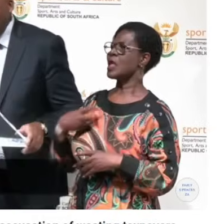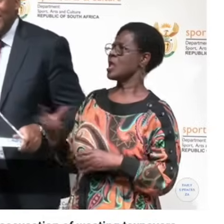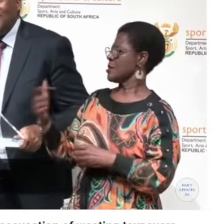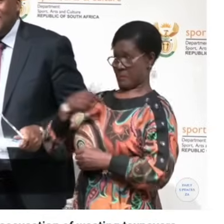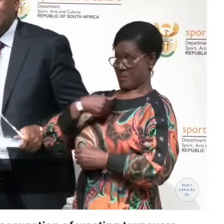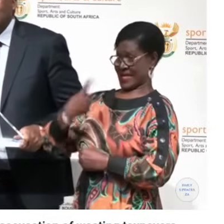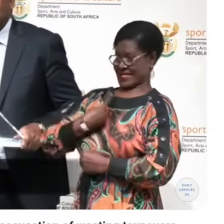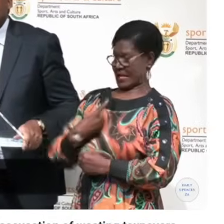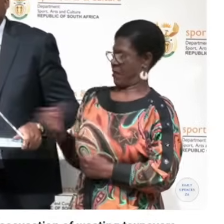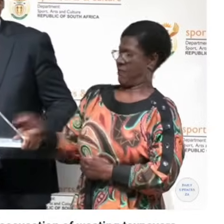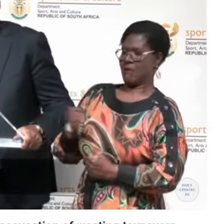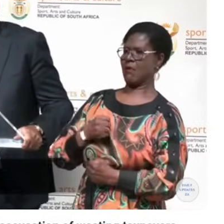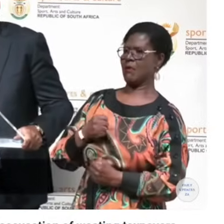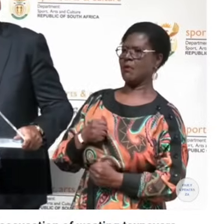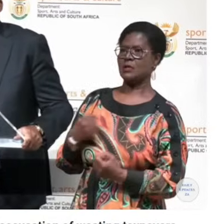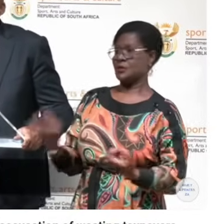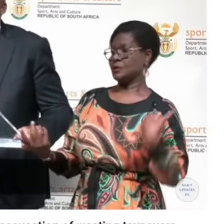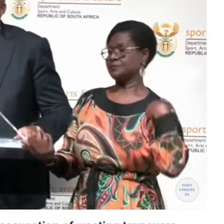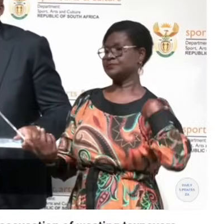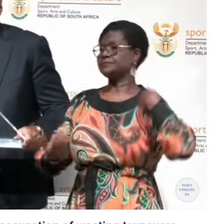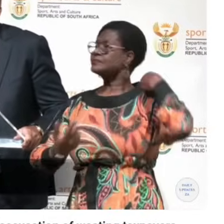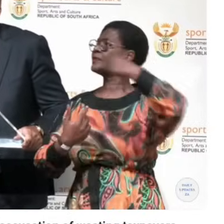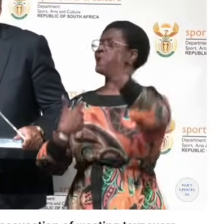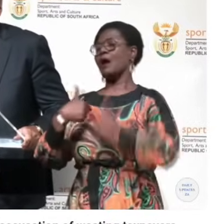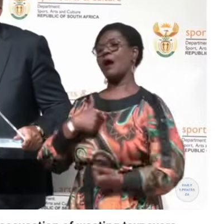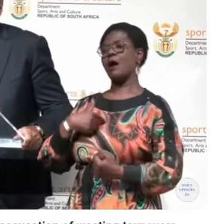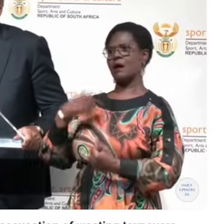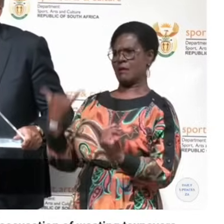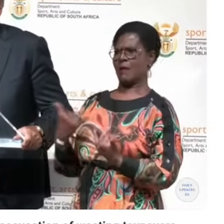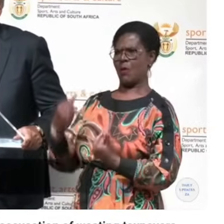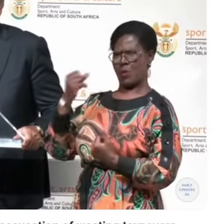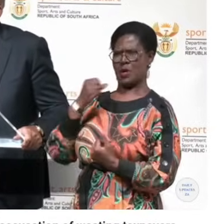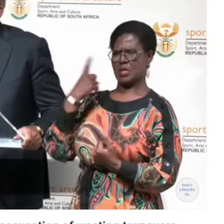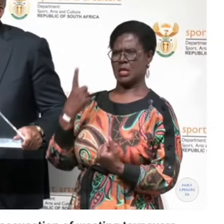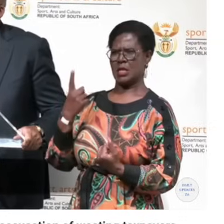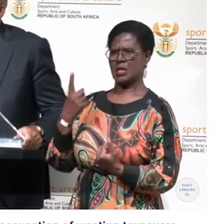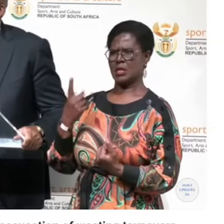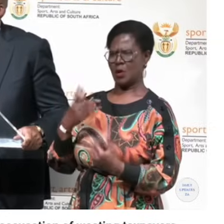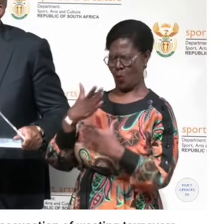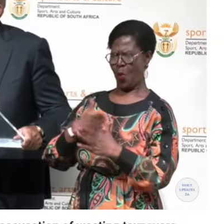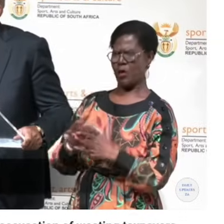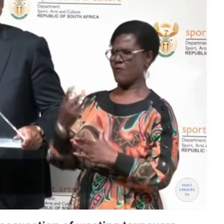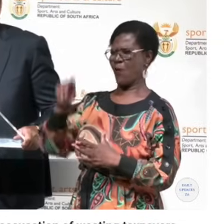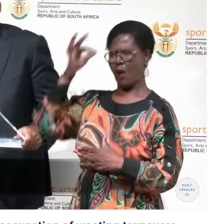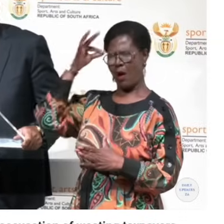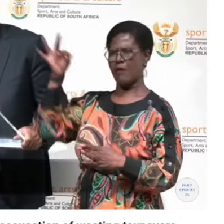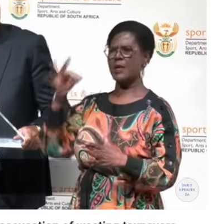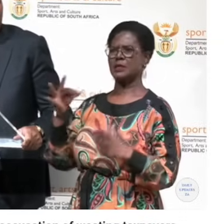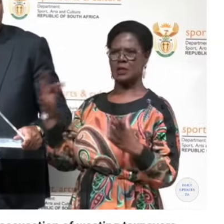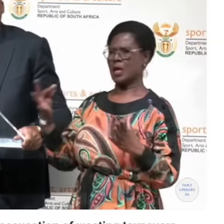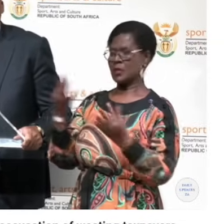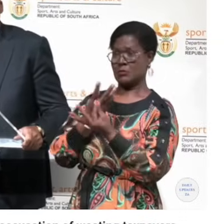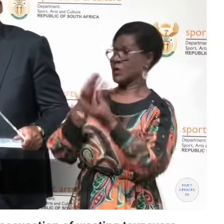realized, being a government official, you must be transparent. You